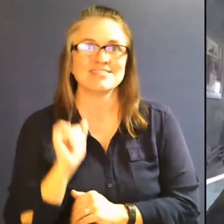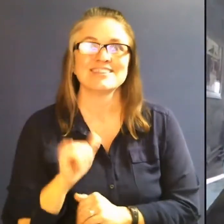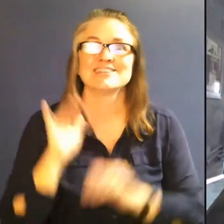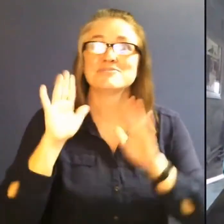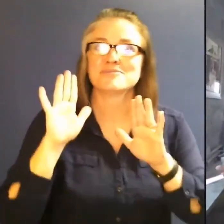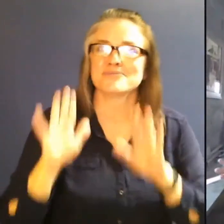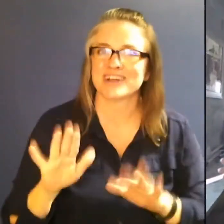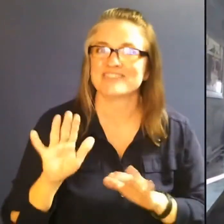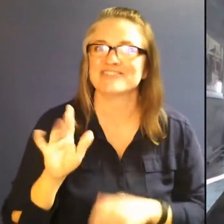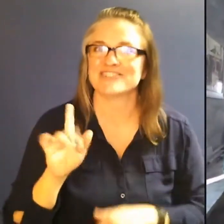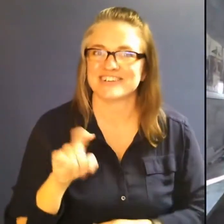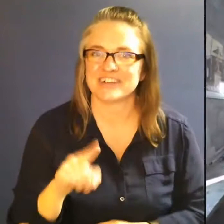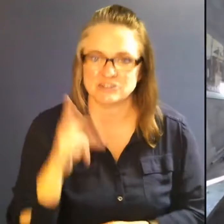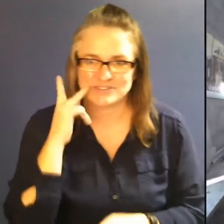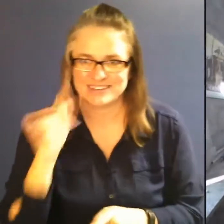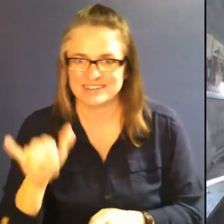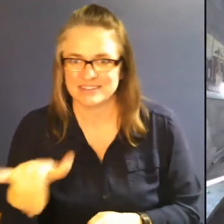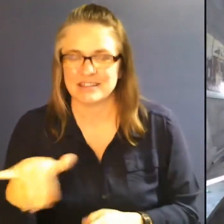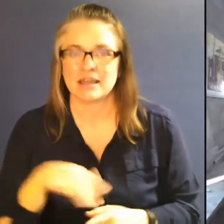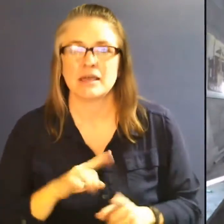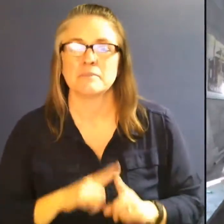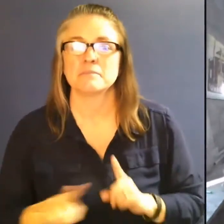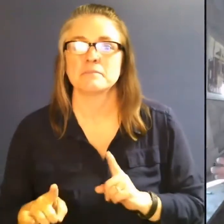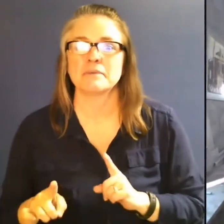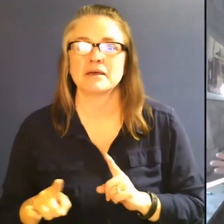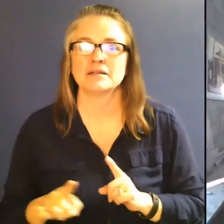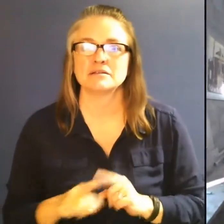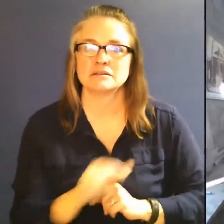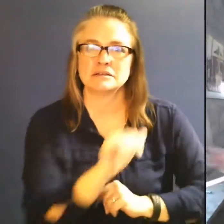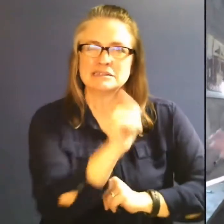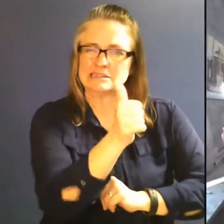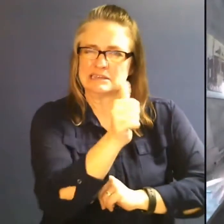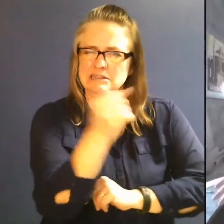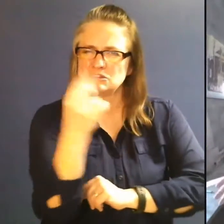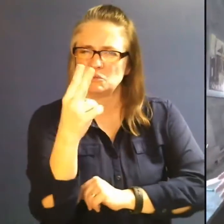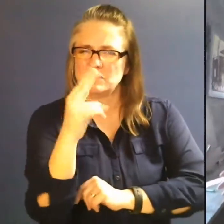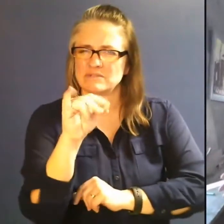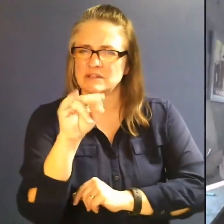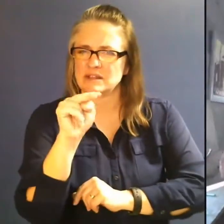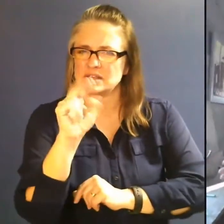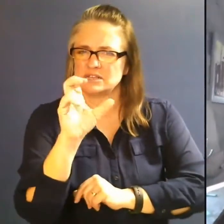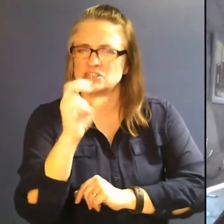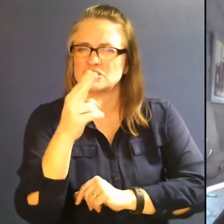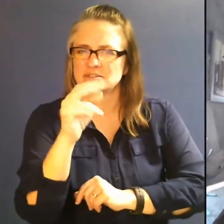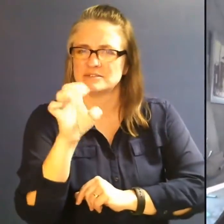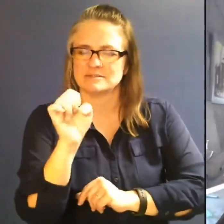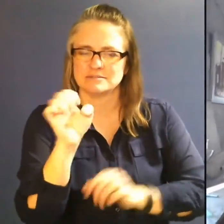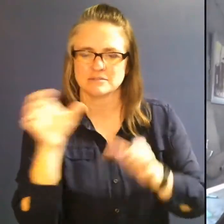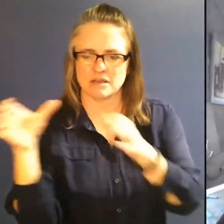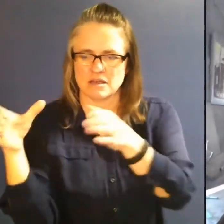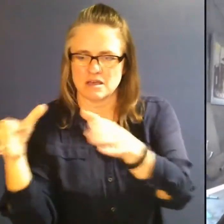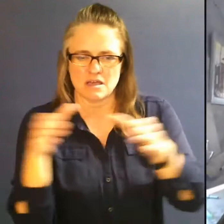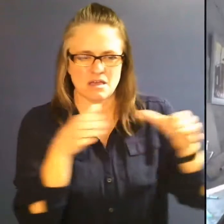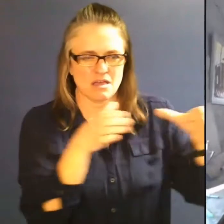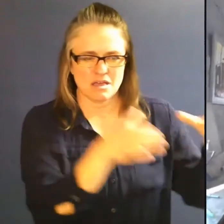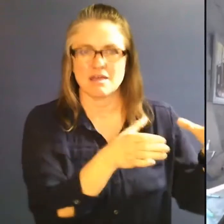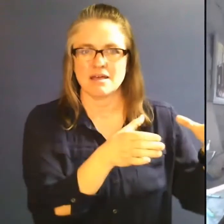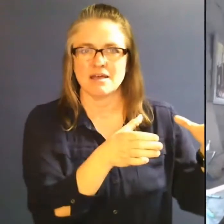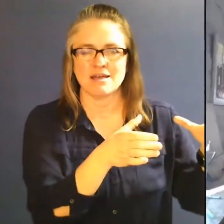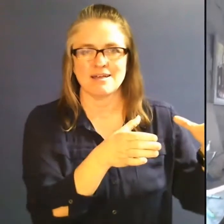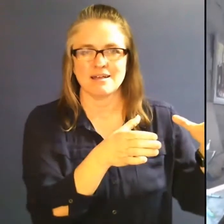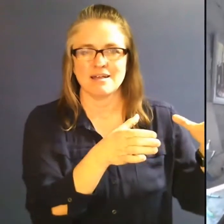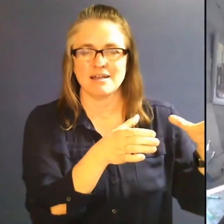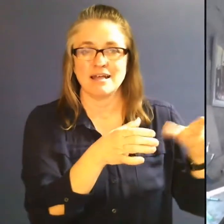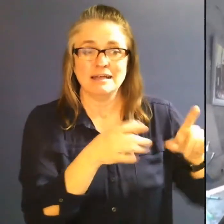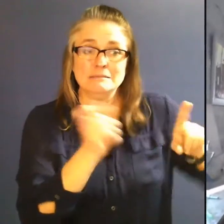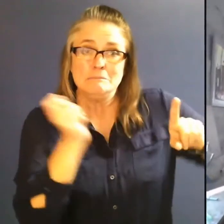So, right, we usually between 10 and 12 inches. Some people say you don't tap them until they're about 12 inches in diameter,